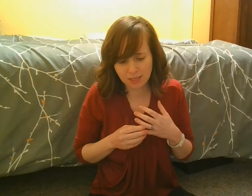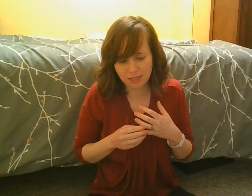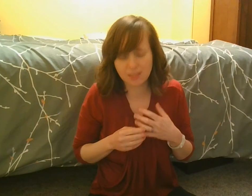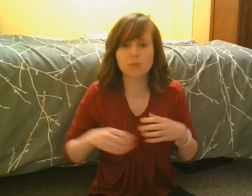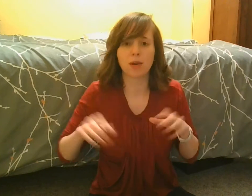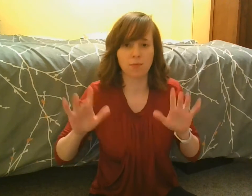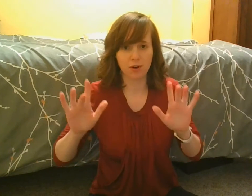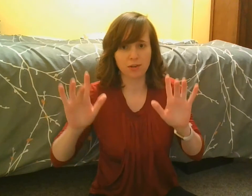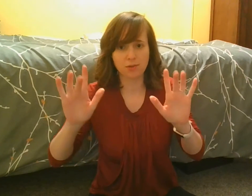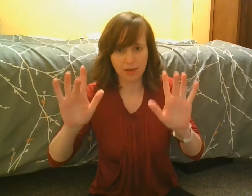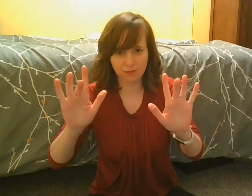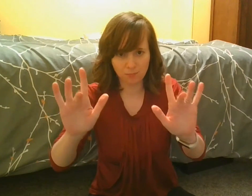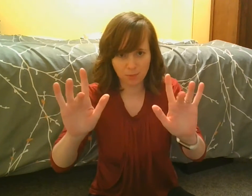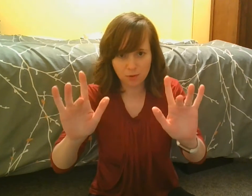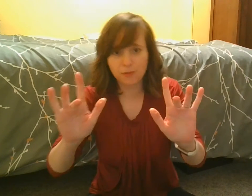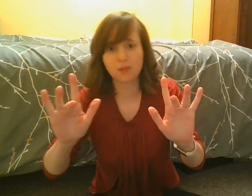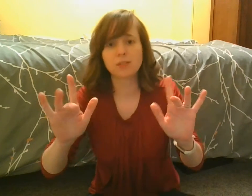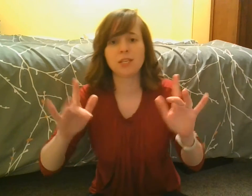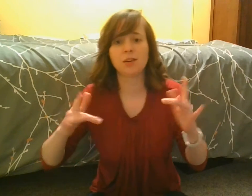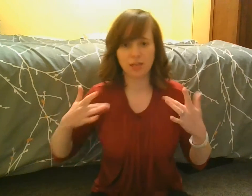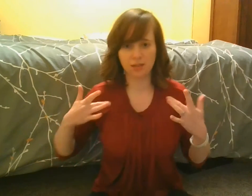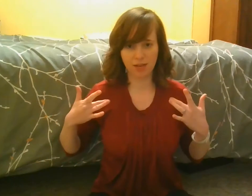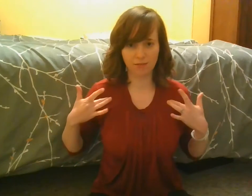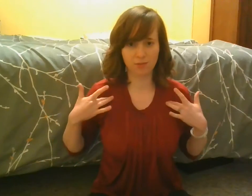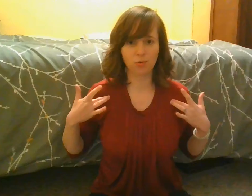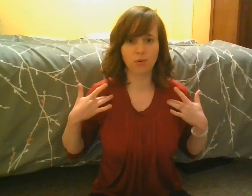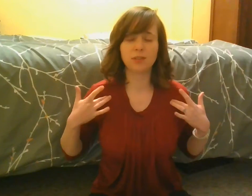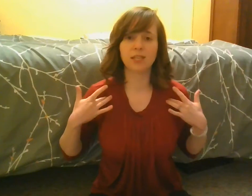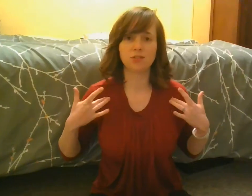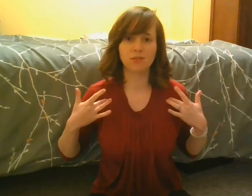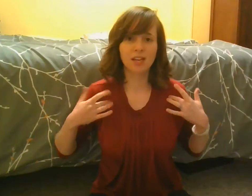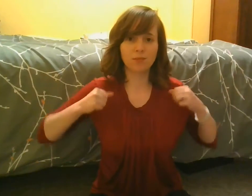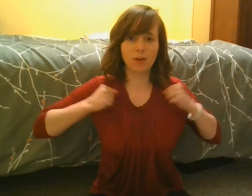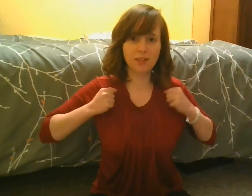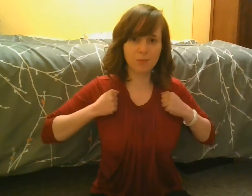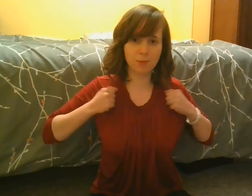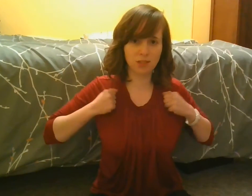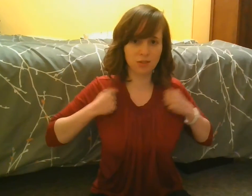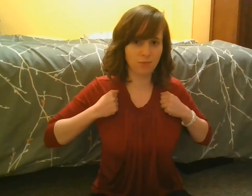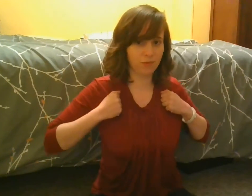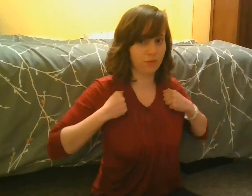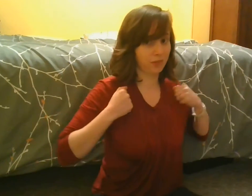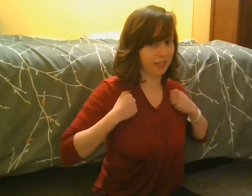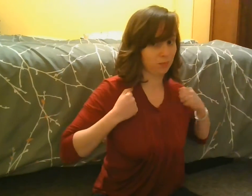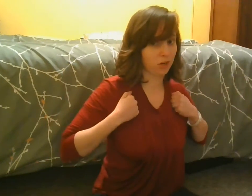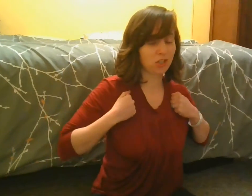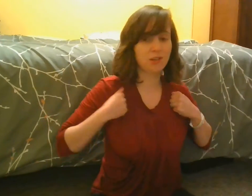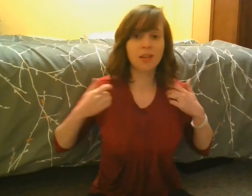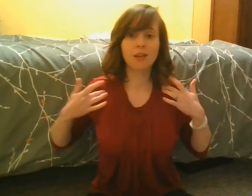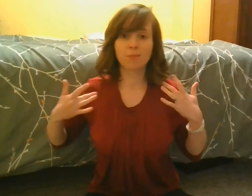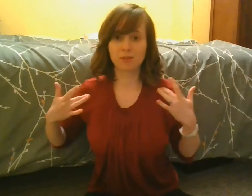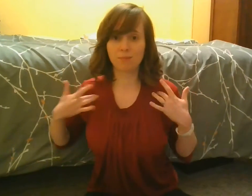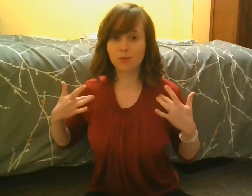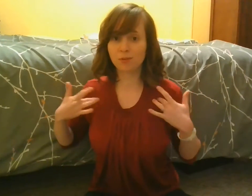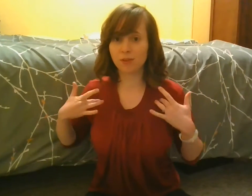it this way, where you have your middle fingers here and you have them toward like right at the position where for like depression, but the middle fingers